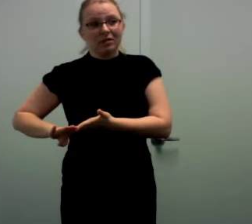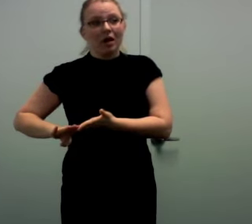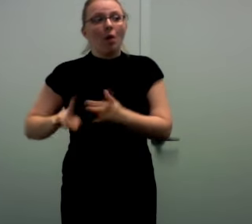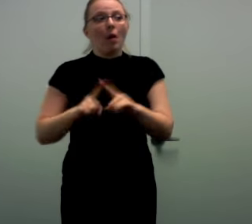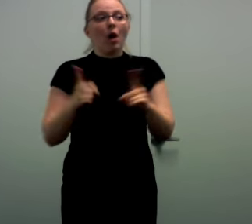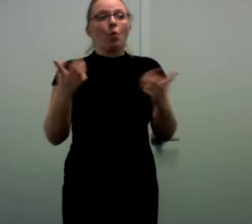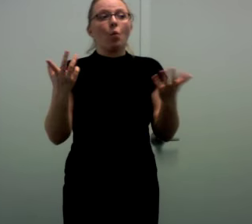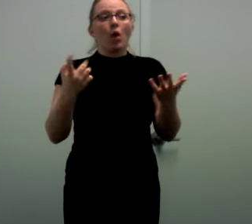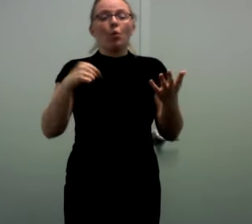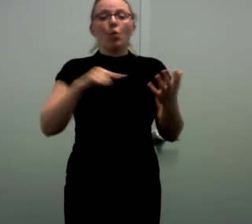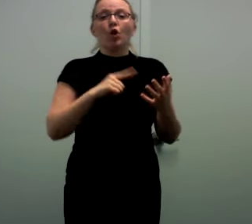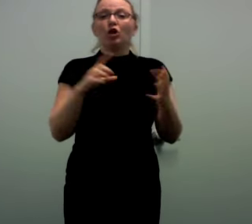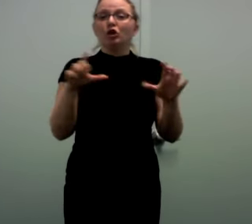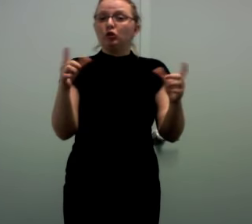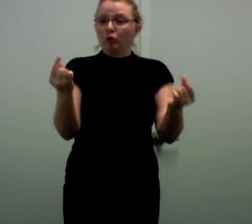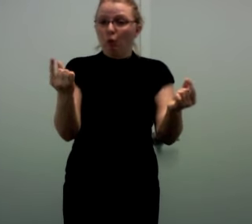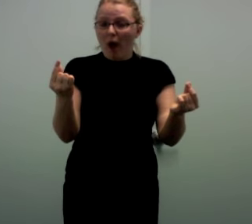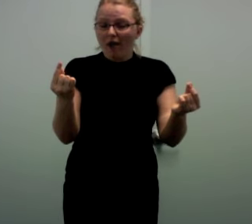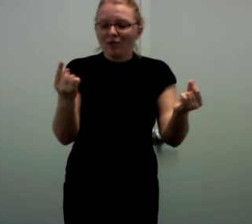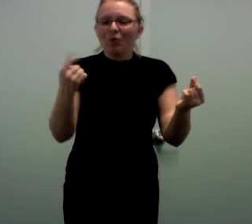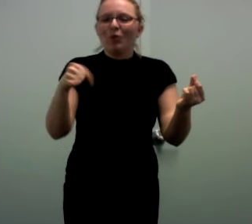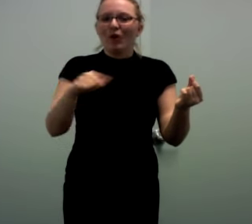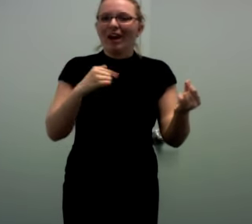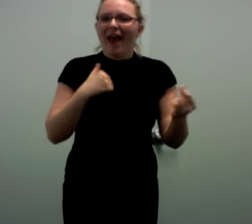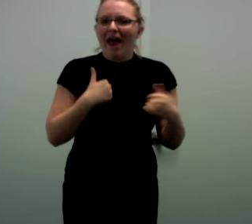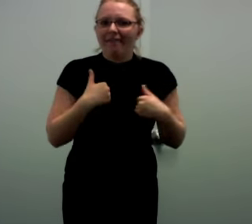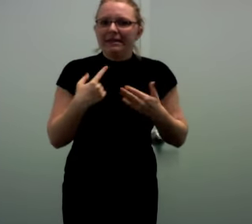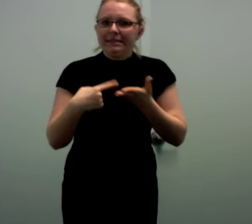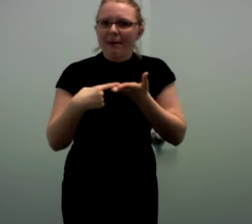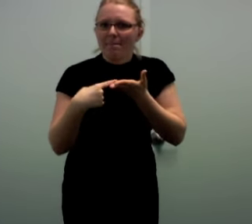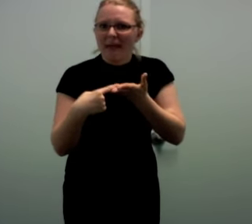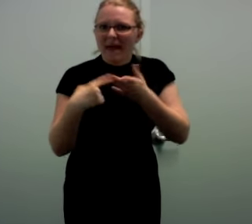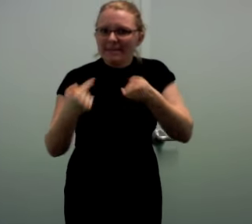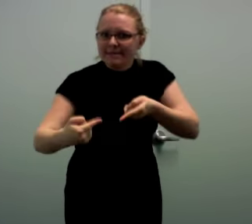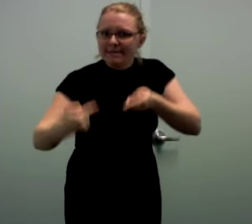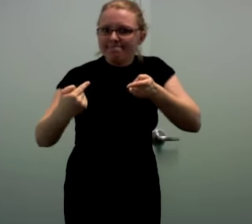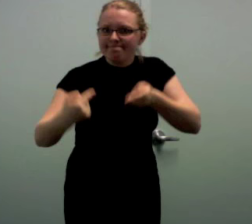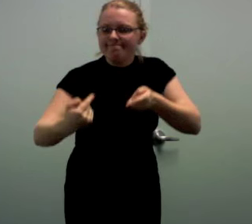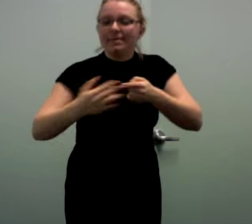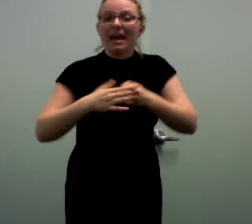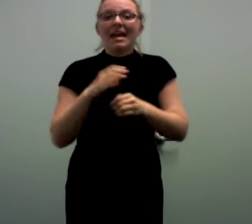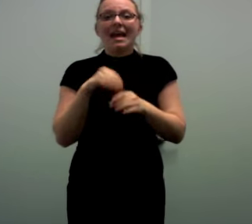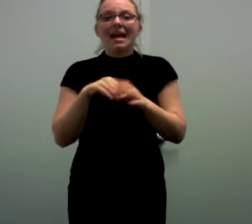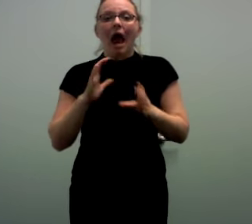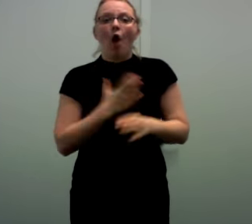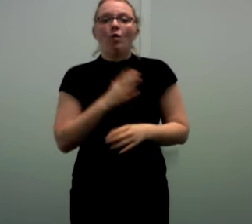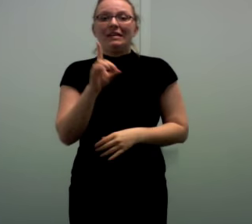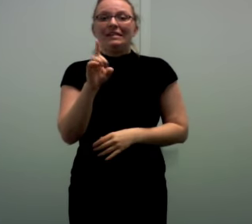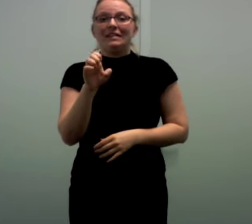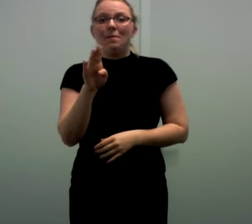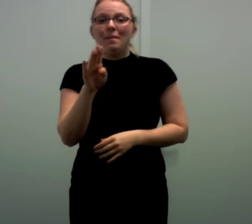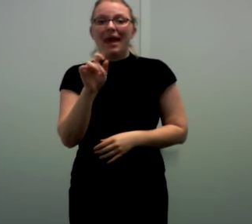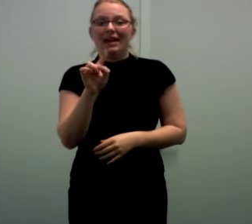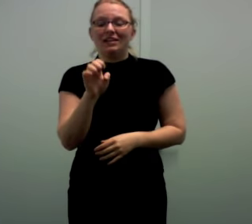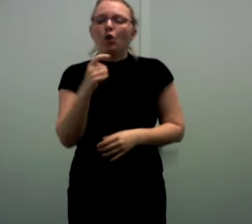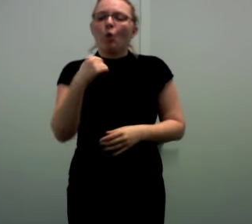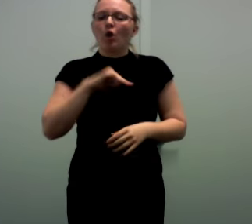do is we're going to have a debate. And in our debate, I'm going to split the classes into